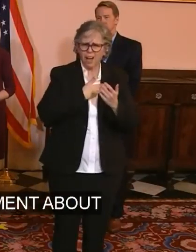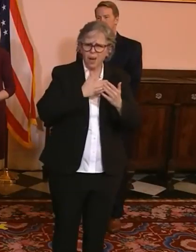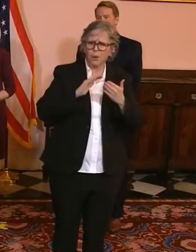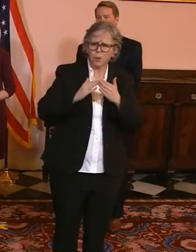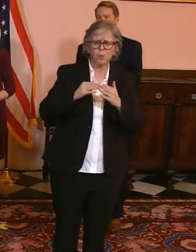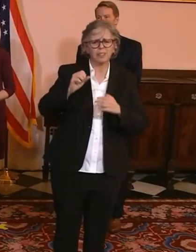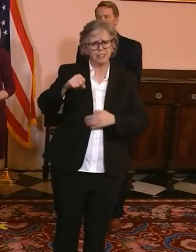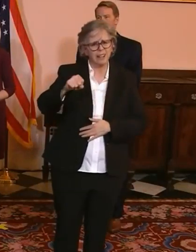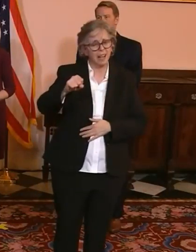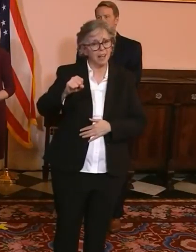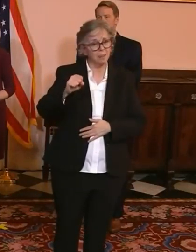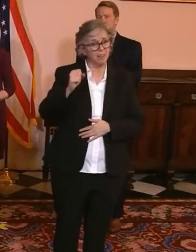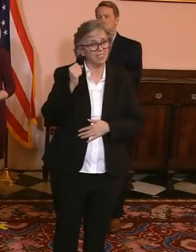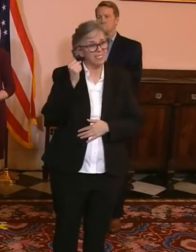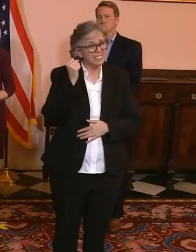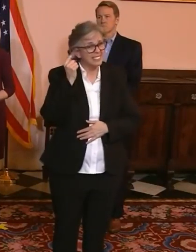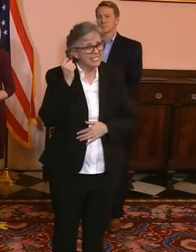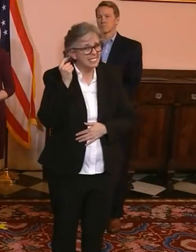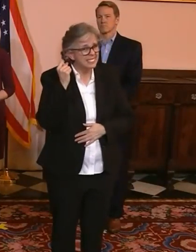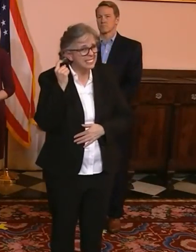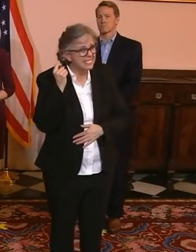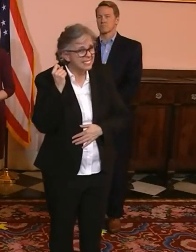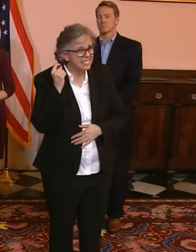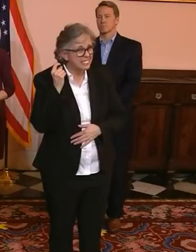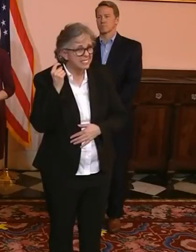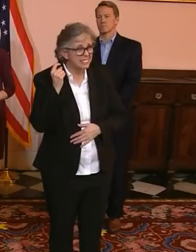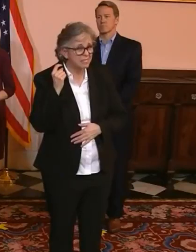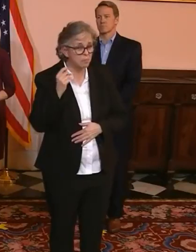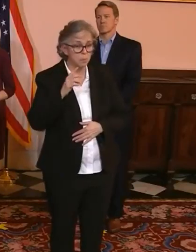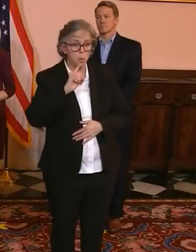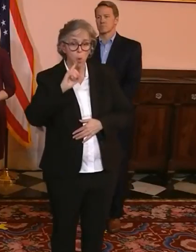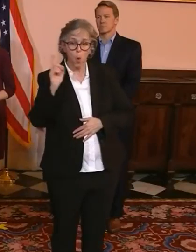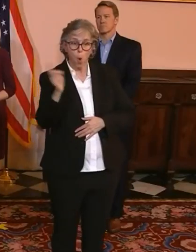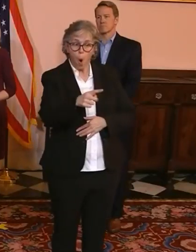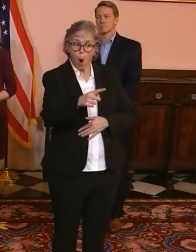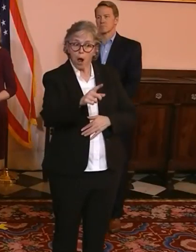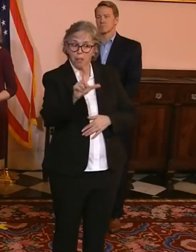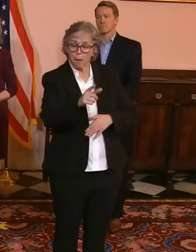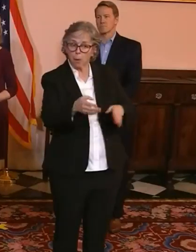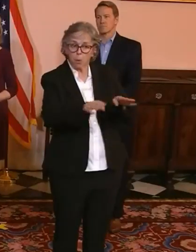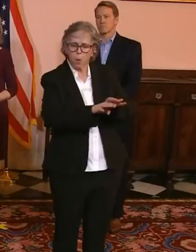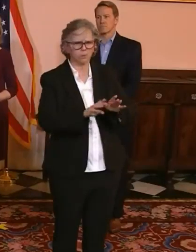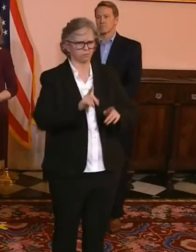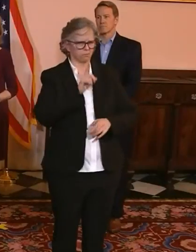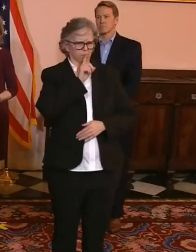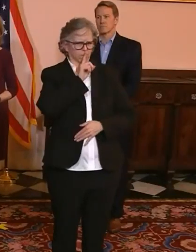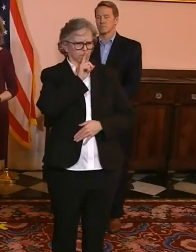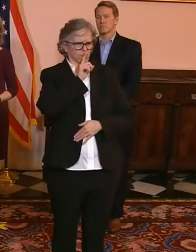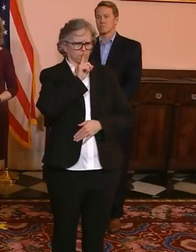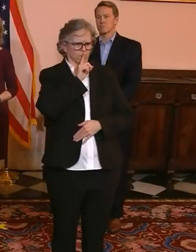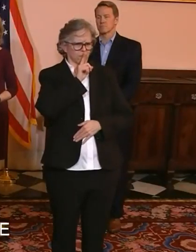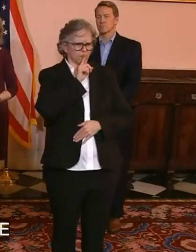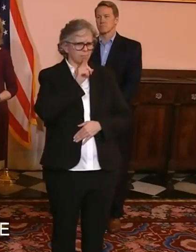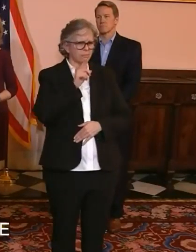We are not ordering today the closure of our libraries. We're going to leave this up to each individual county,